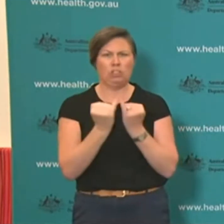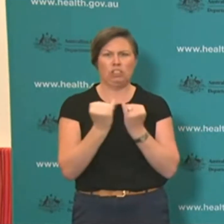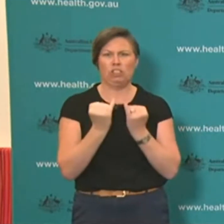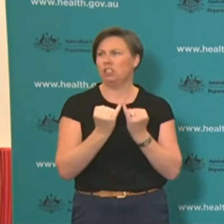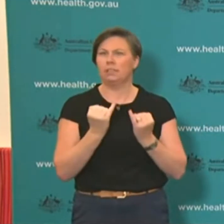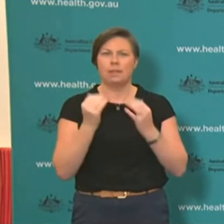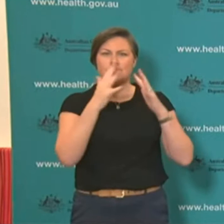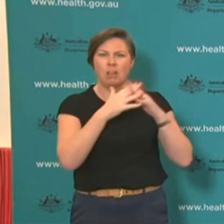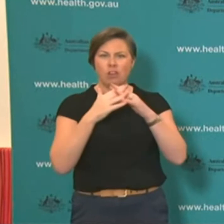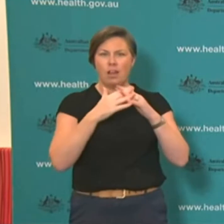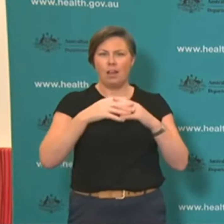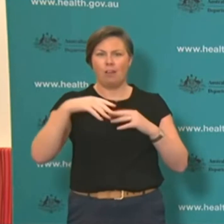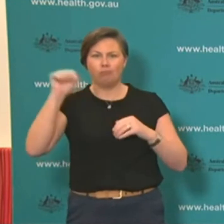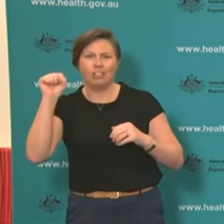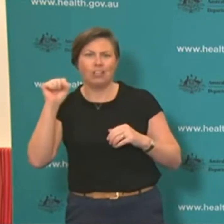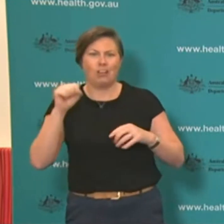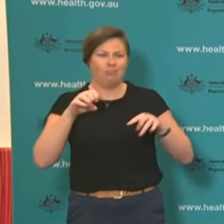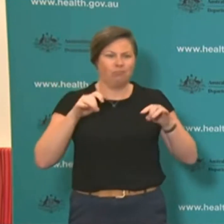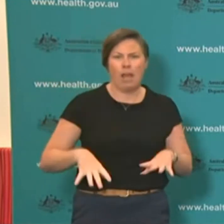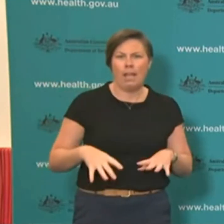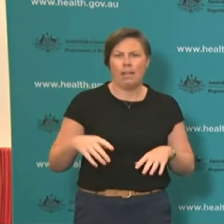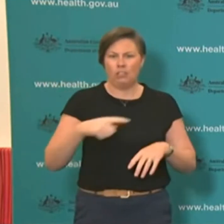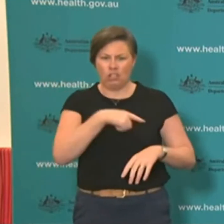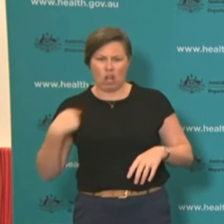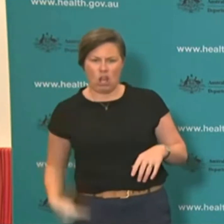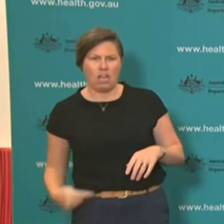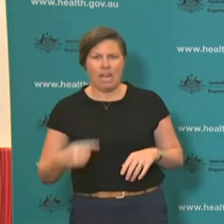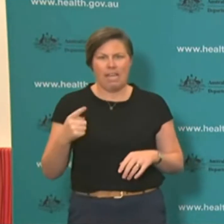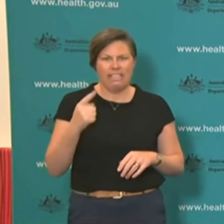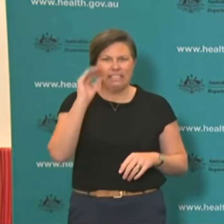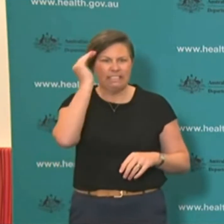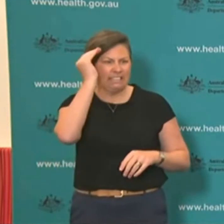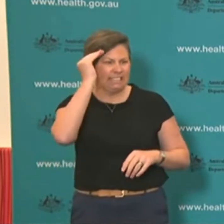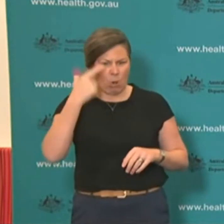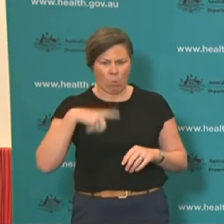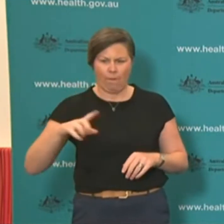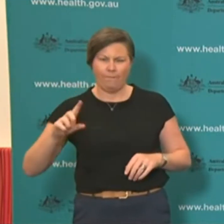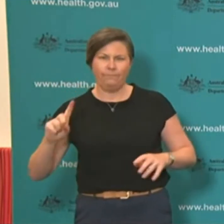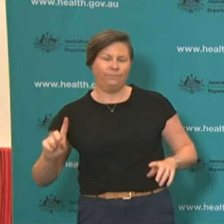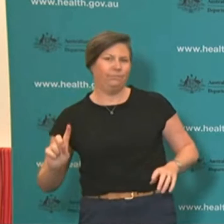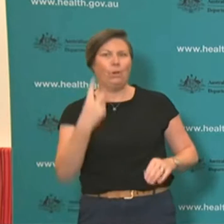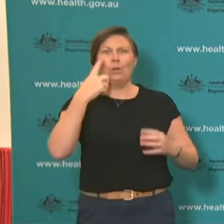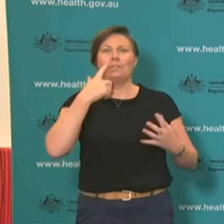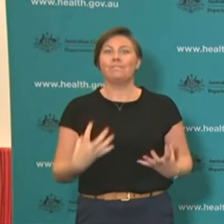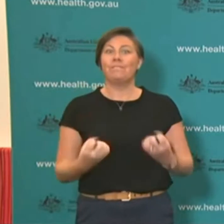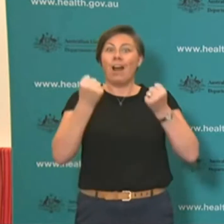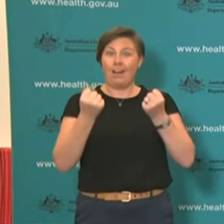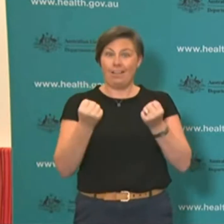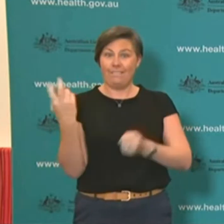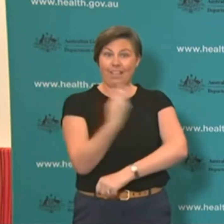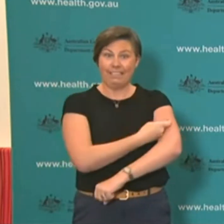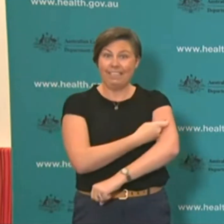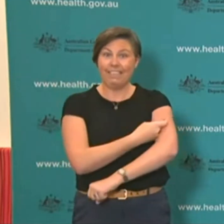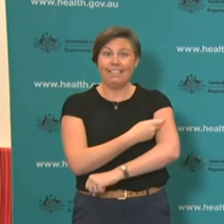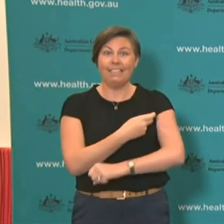that any effective, safe vaccine needs to be immediately provided to